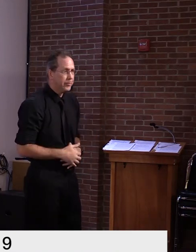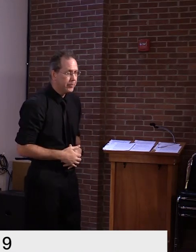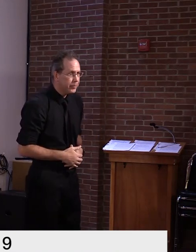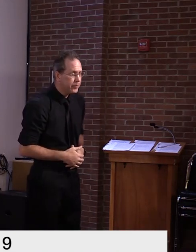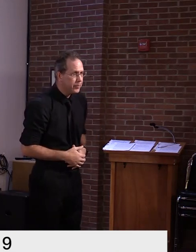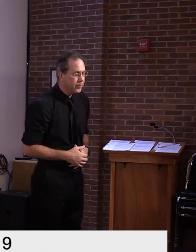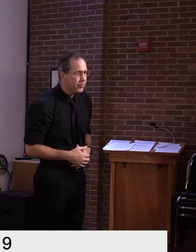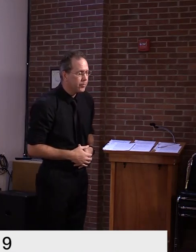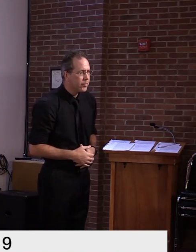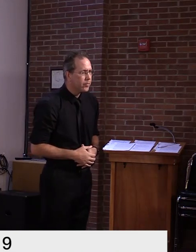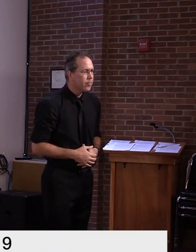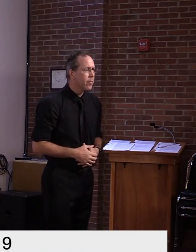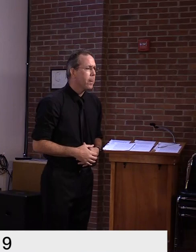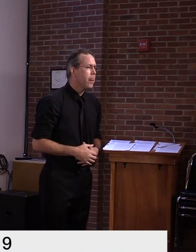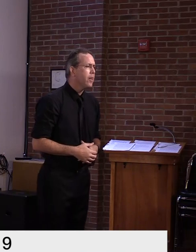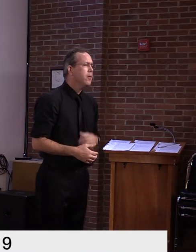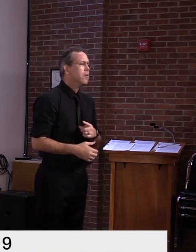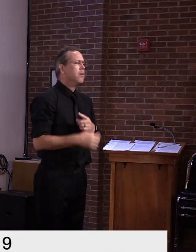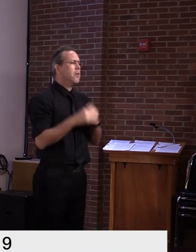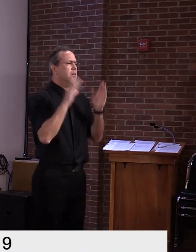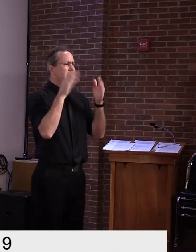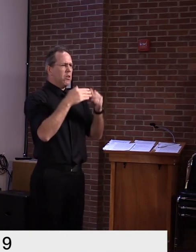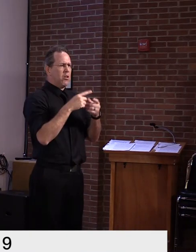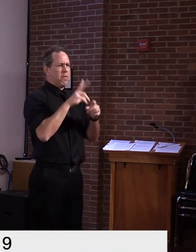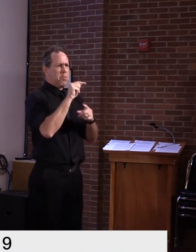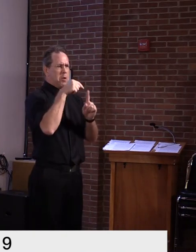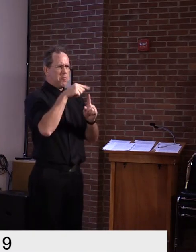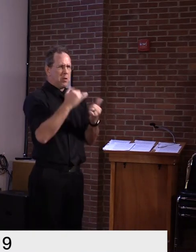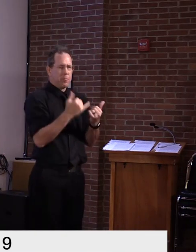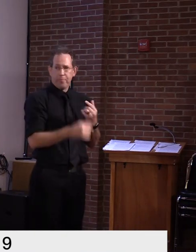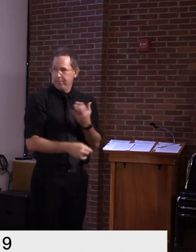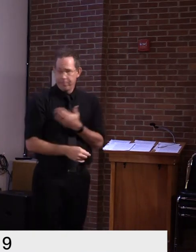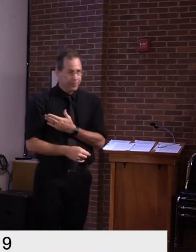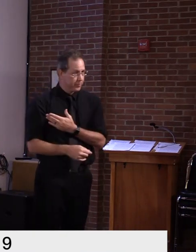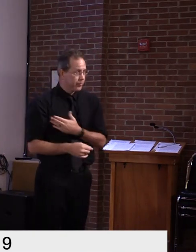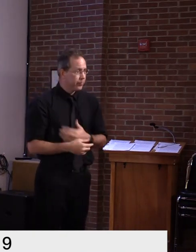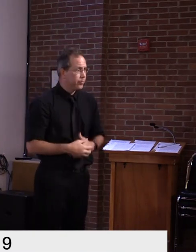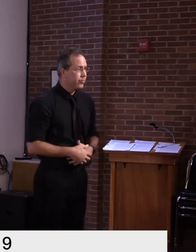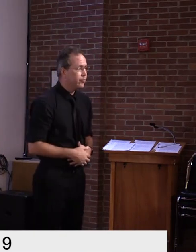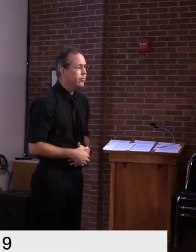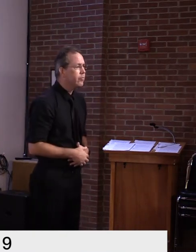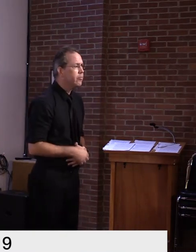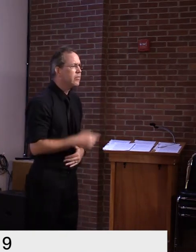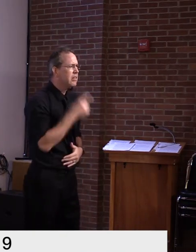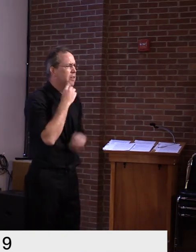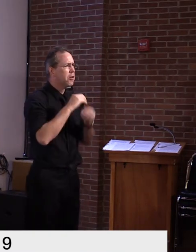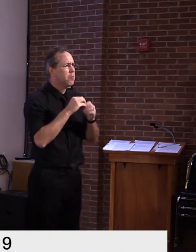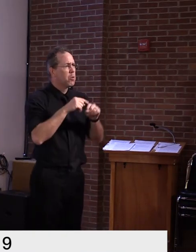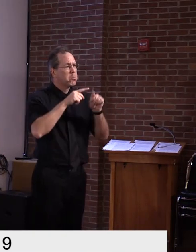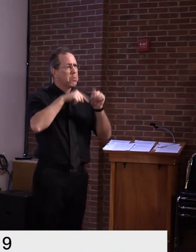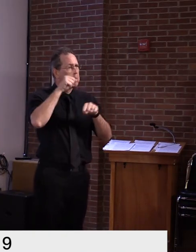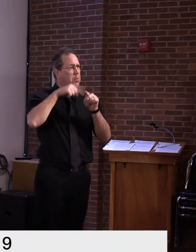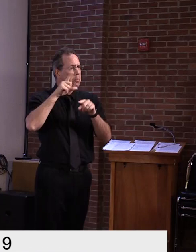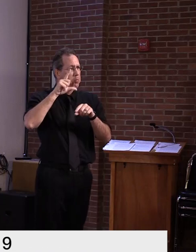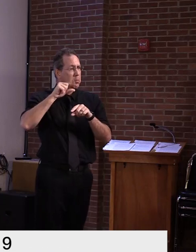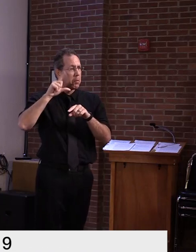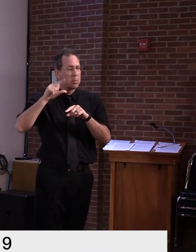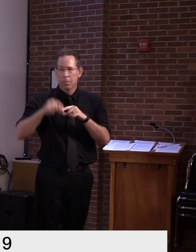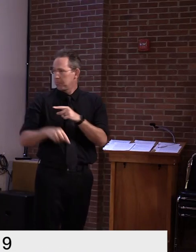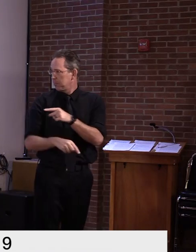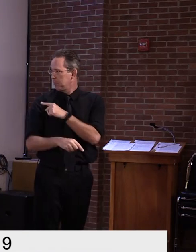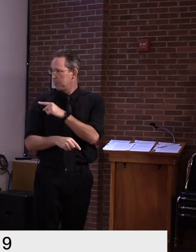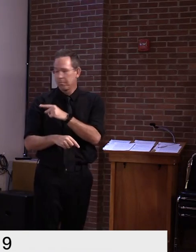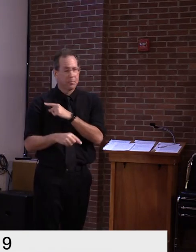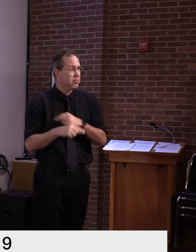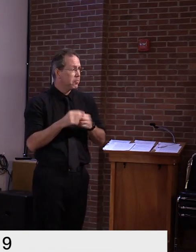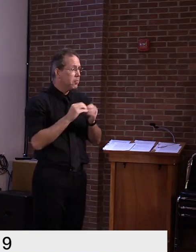starting with Vermont's data this week, our numbers were quite steady. We reported 50 new cases since we last met. That's